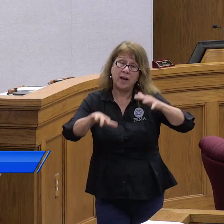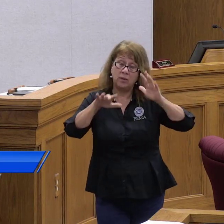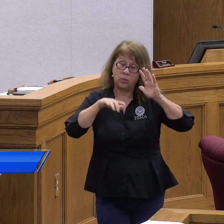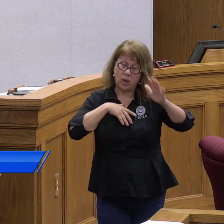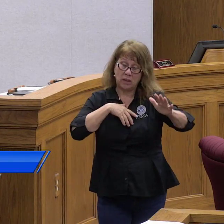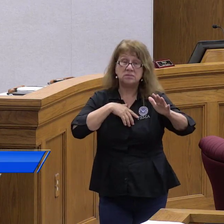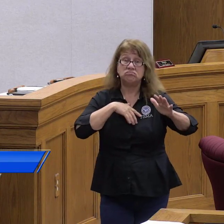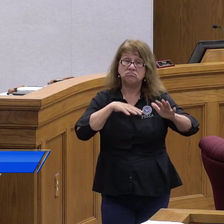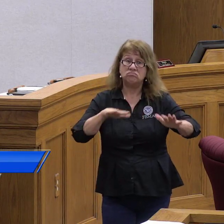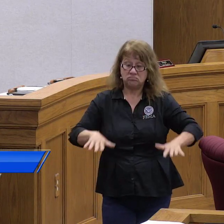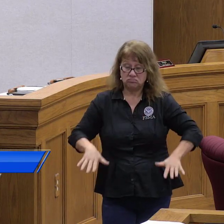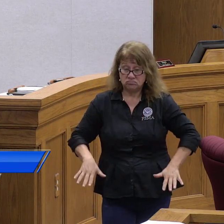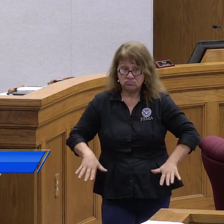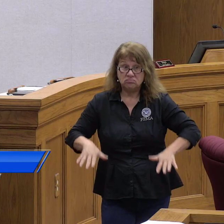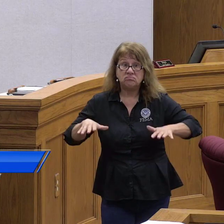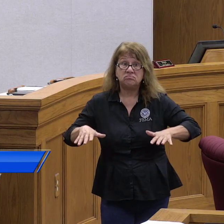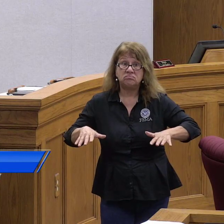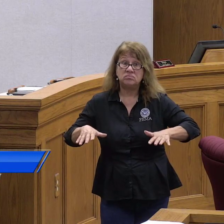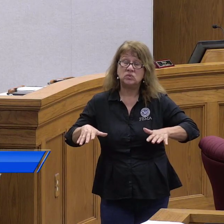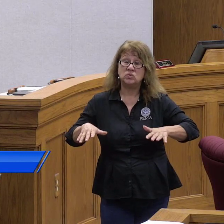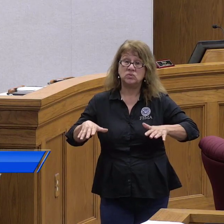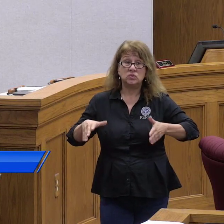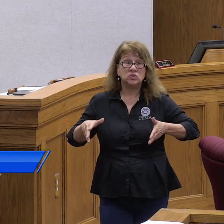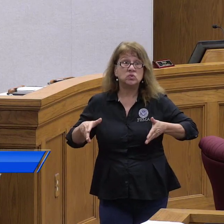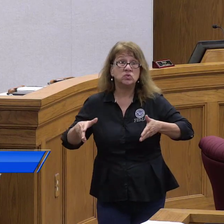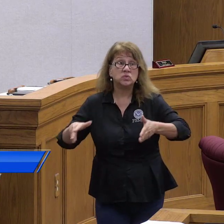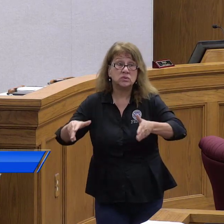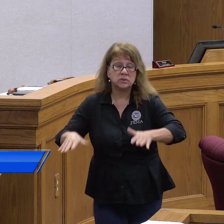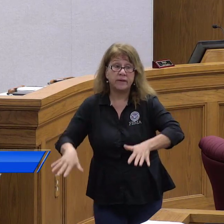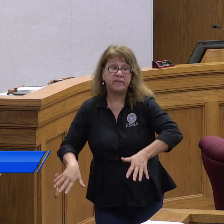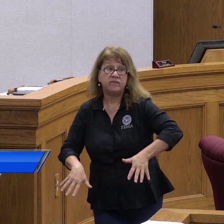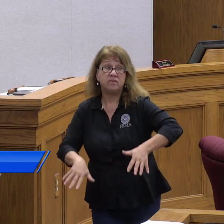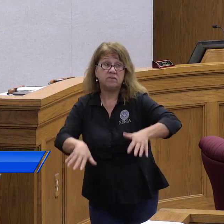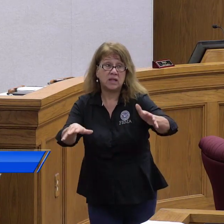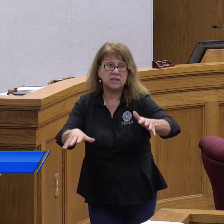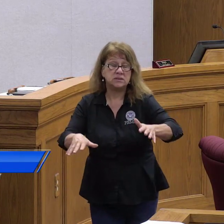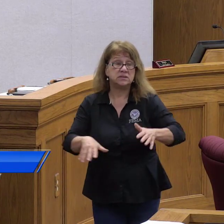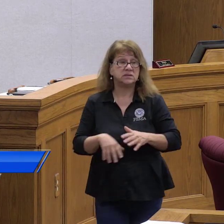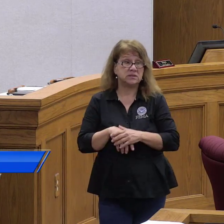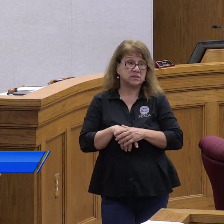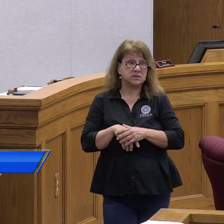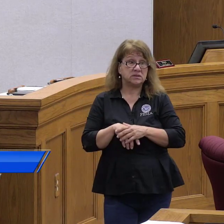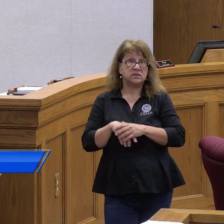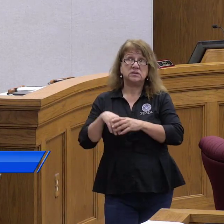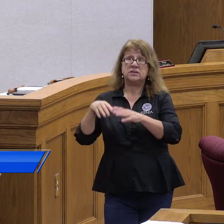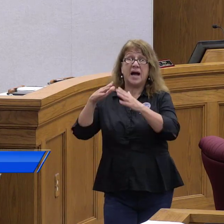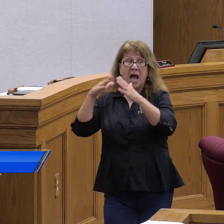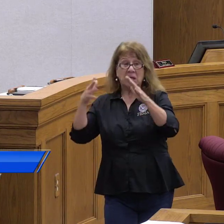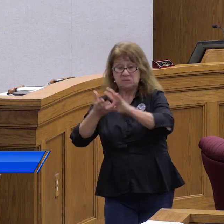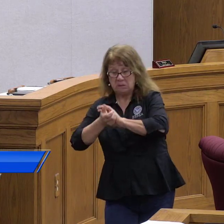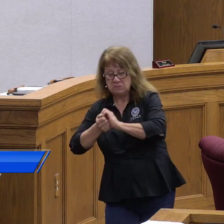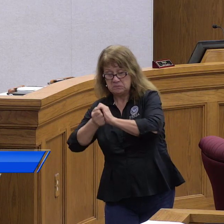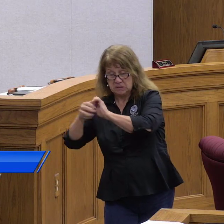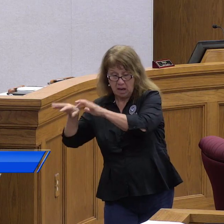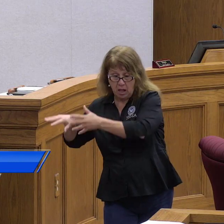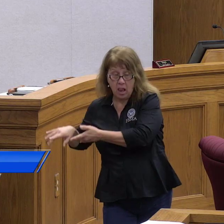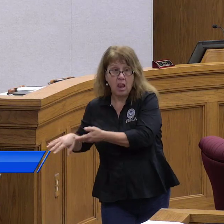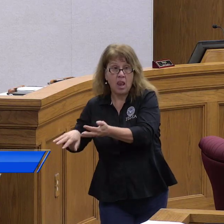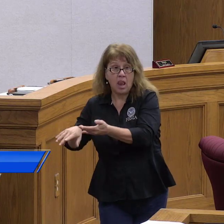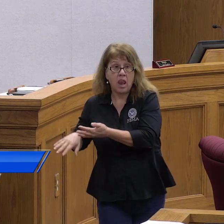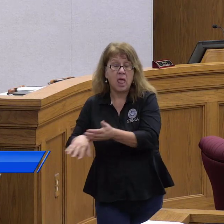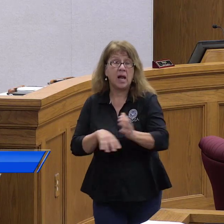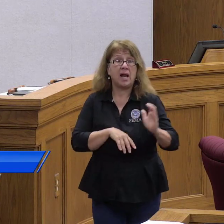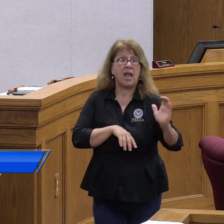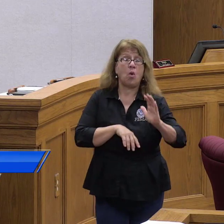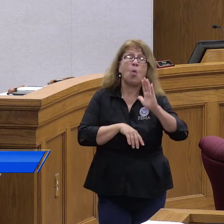all streets. Streets could possibly flood. Debris could get in the streets. Again, please be careful. Calcasieu,